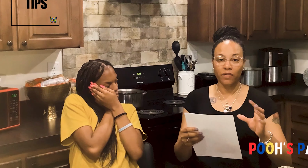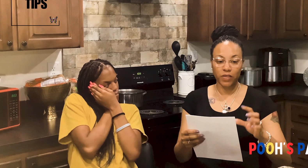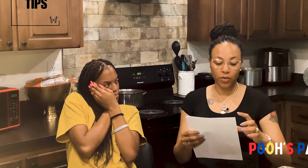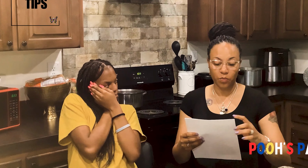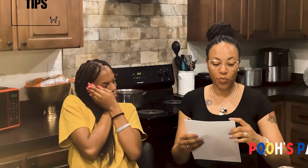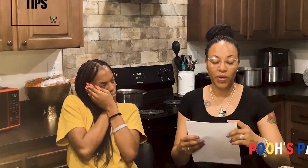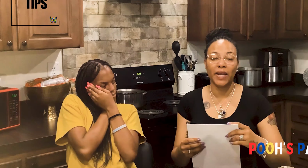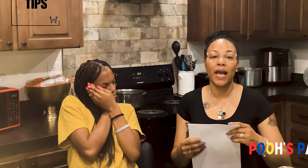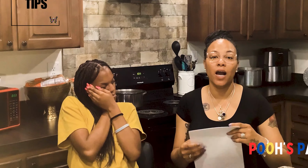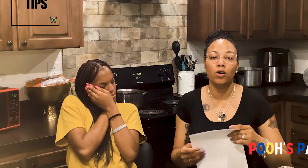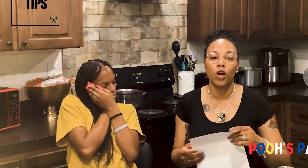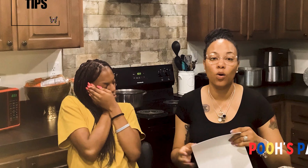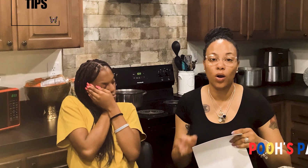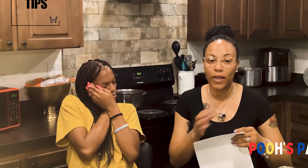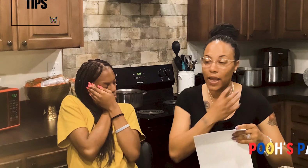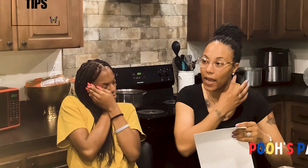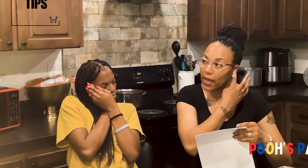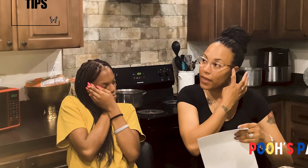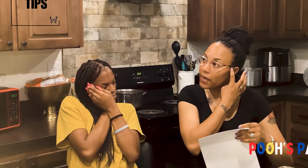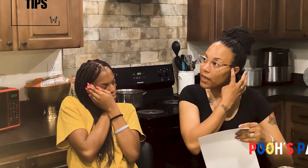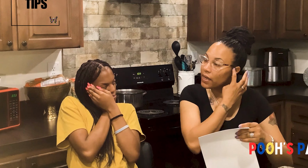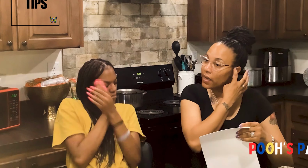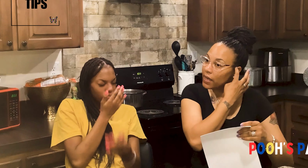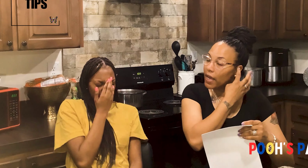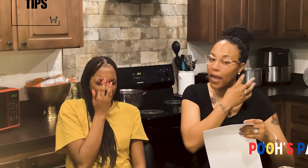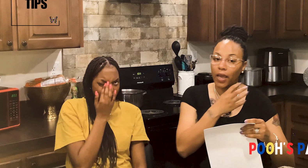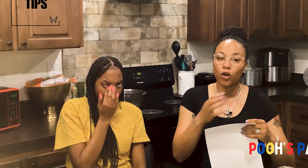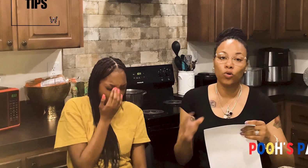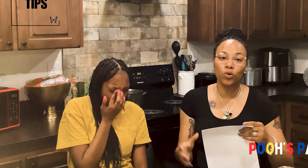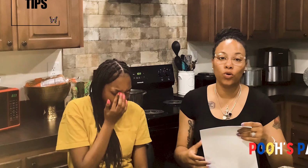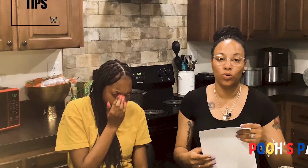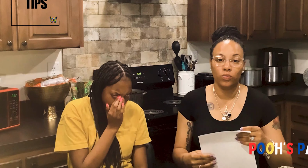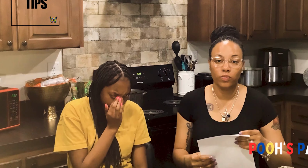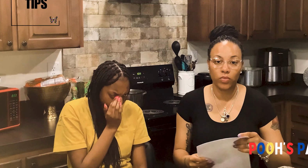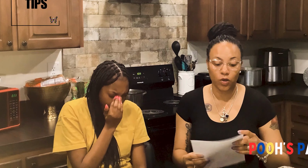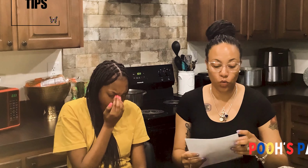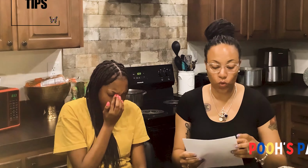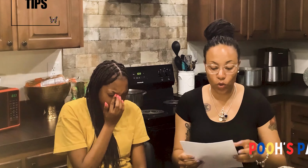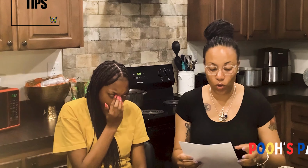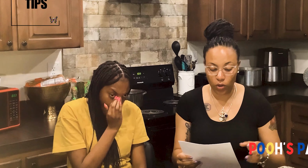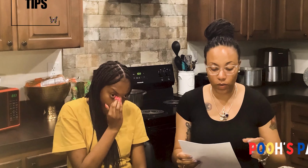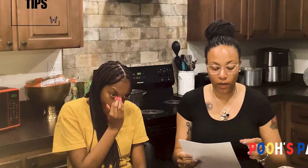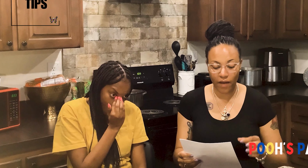to print out, go online, and Google Rule